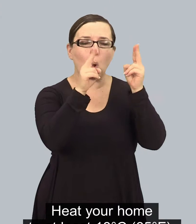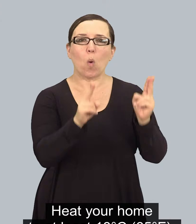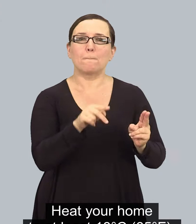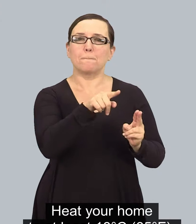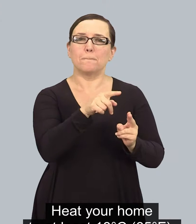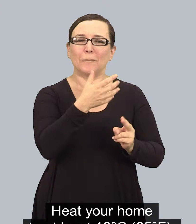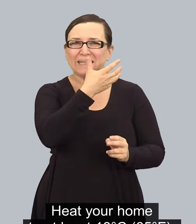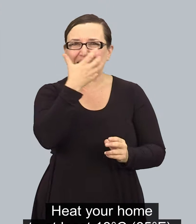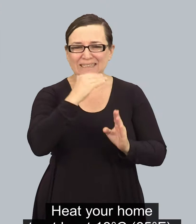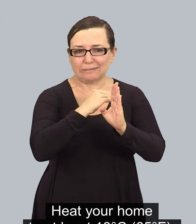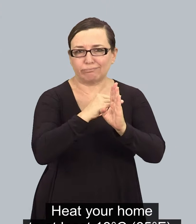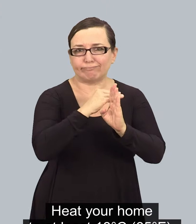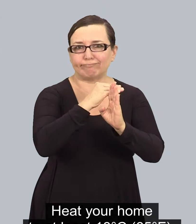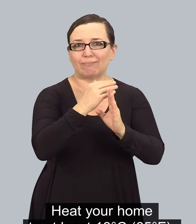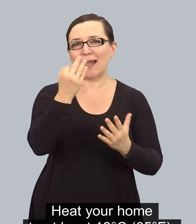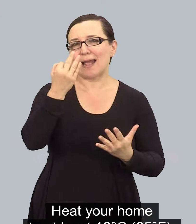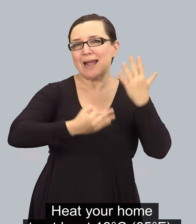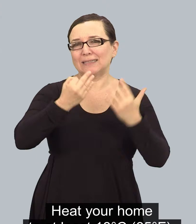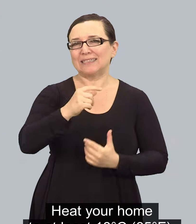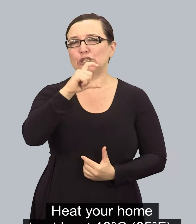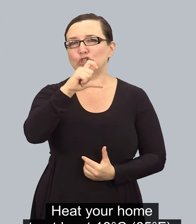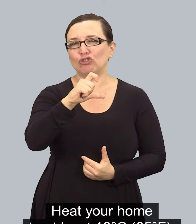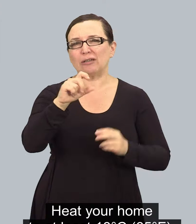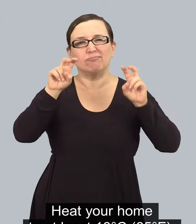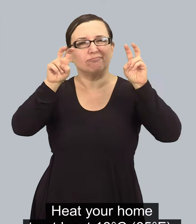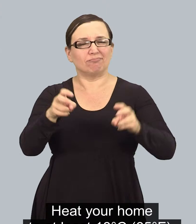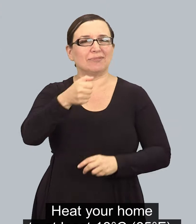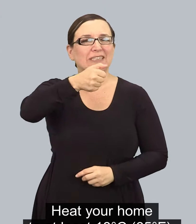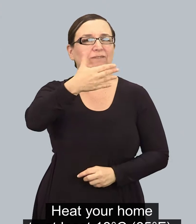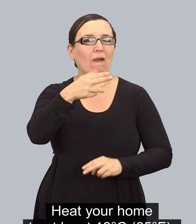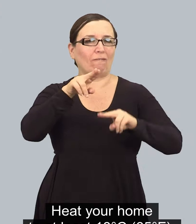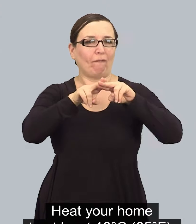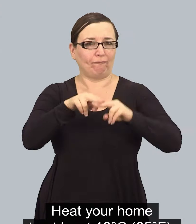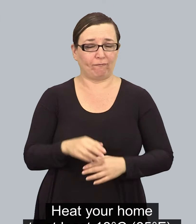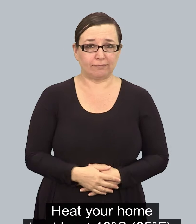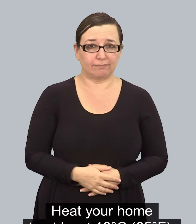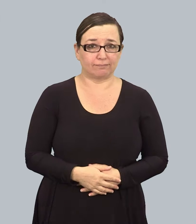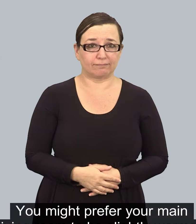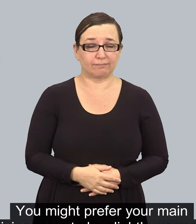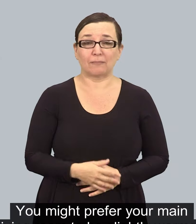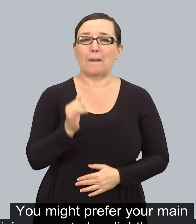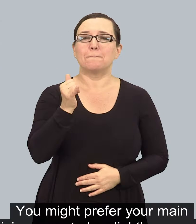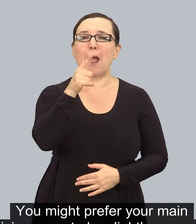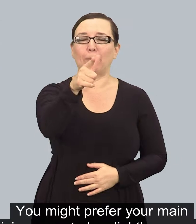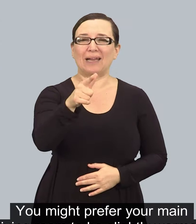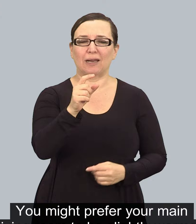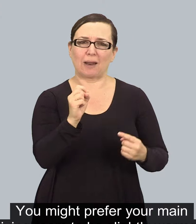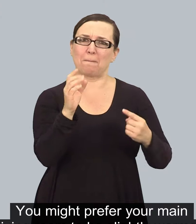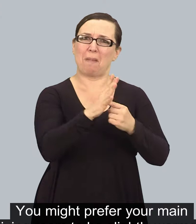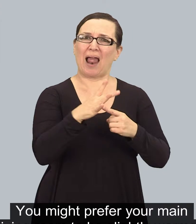Heat your home to at least 18 degrees Celsius, 65 degrees Fahrenheit. You might prefer your main living